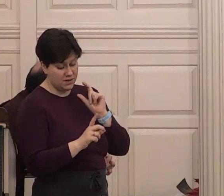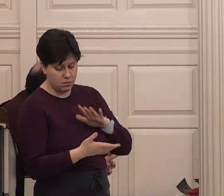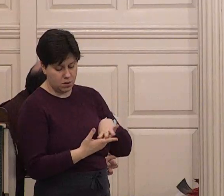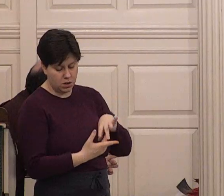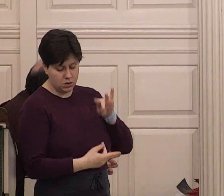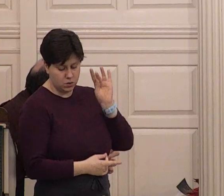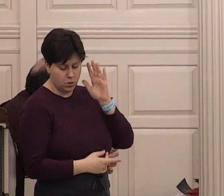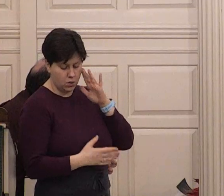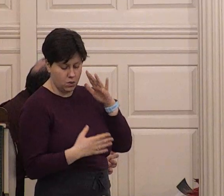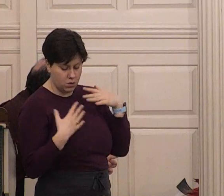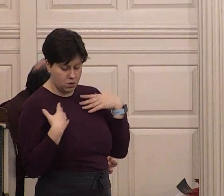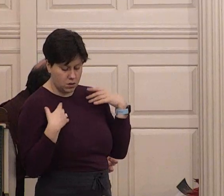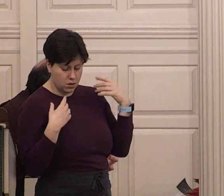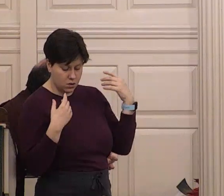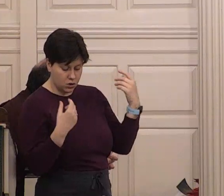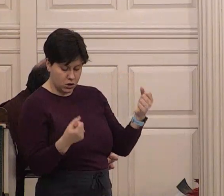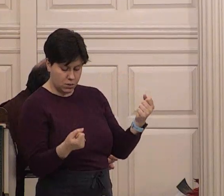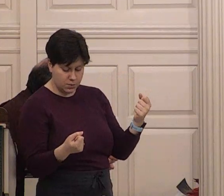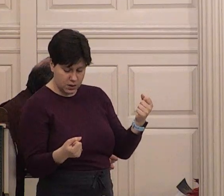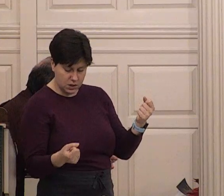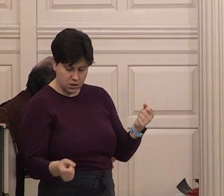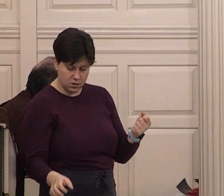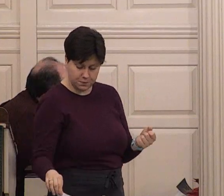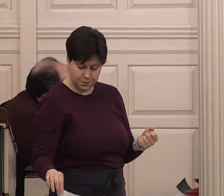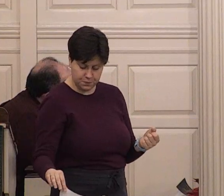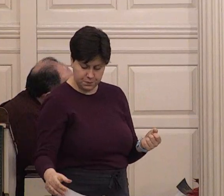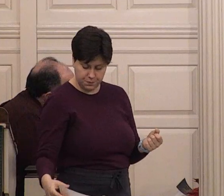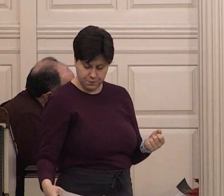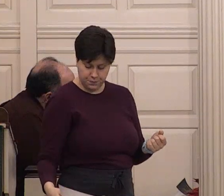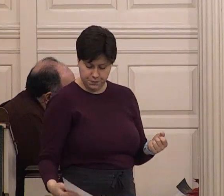the word, my soul shall be healed.